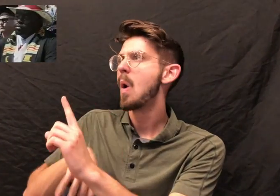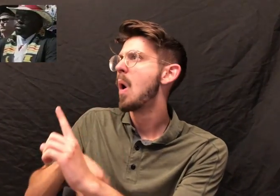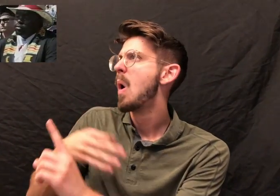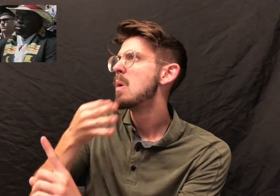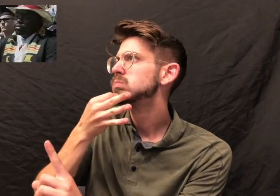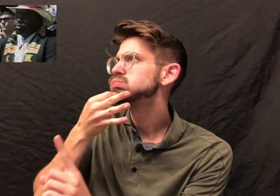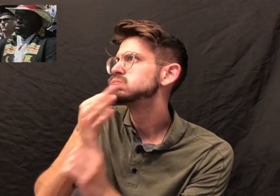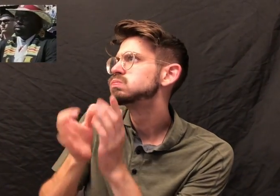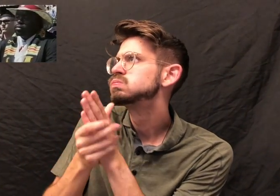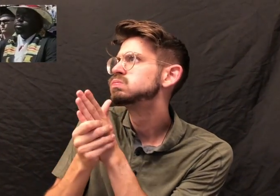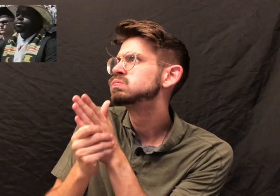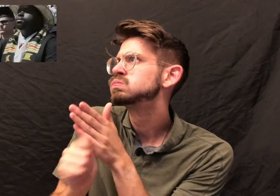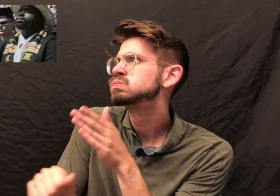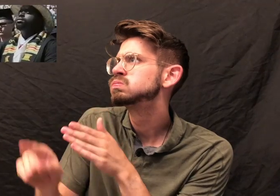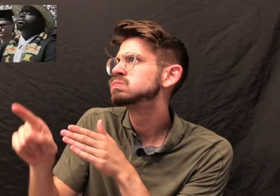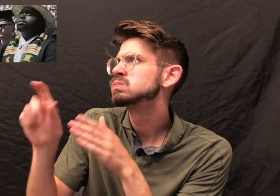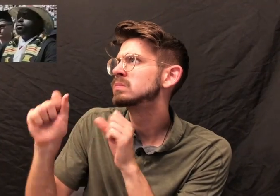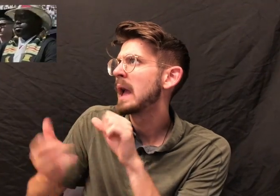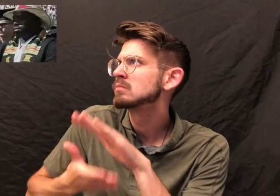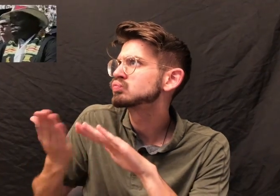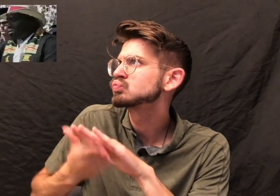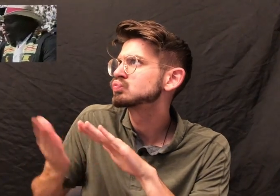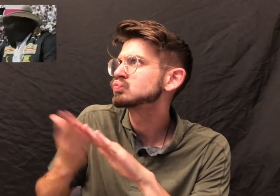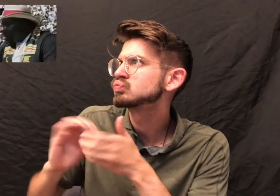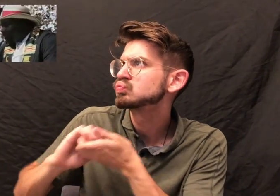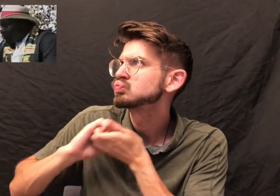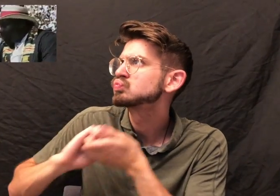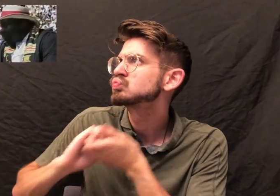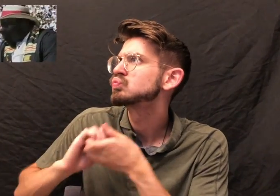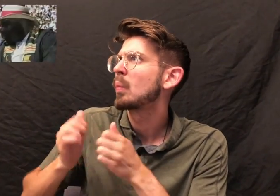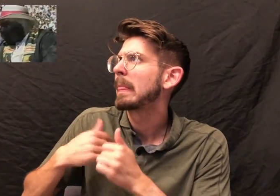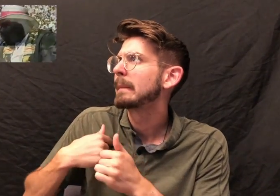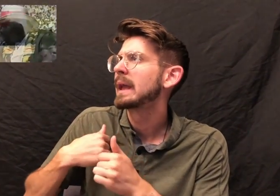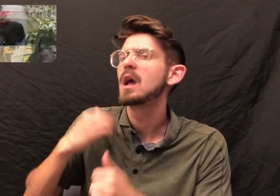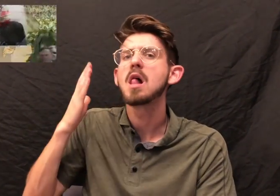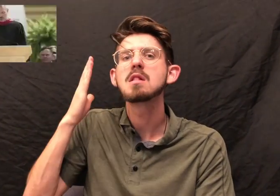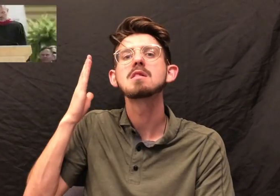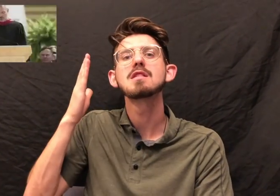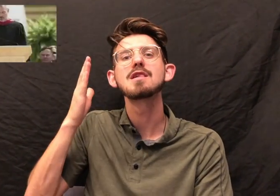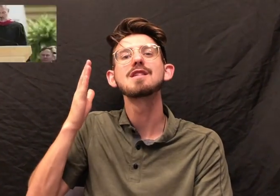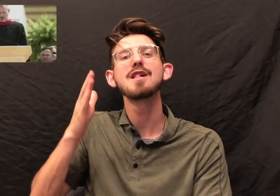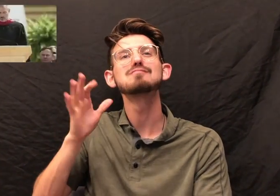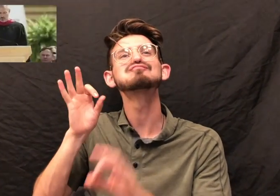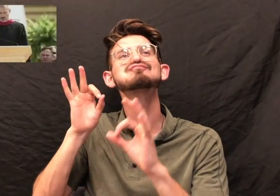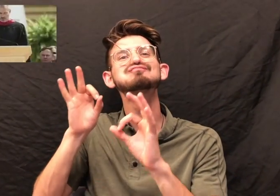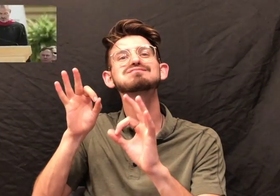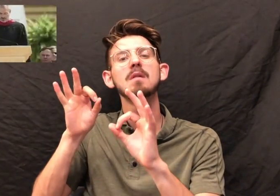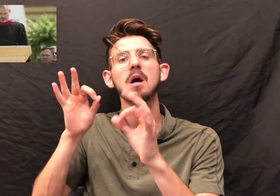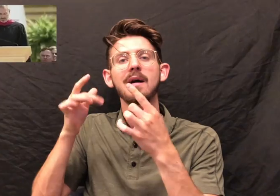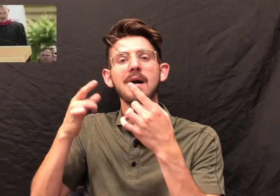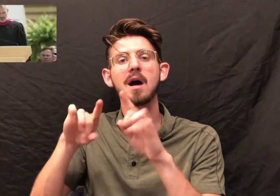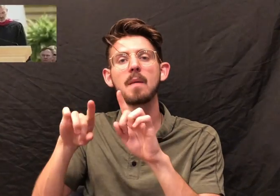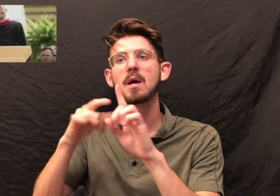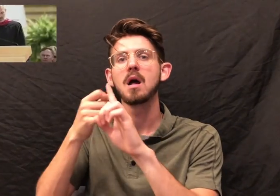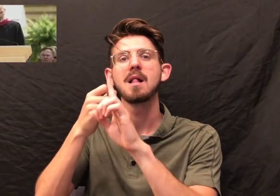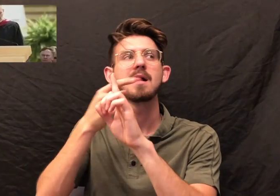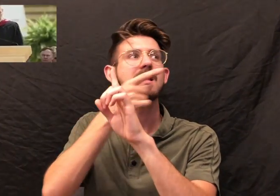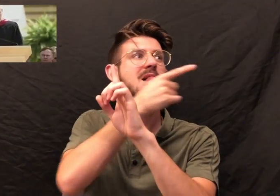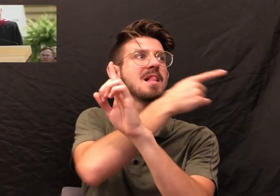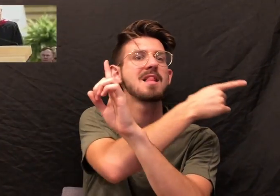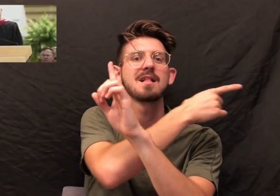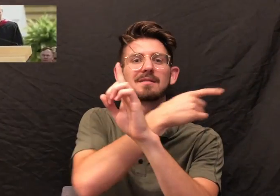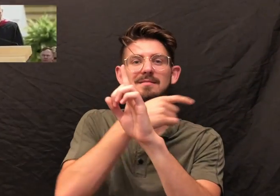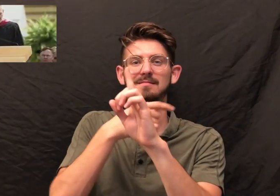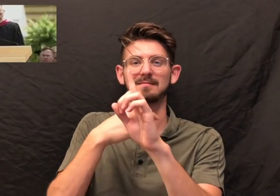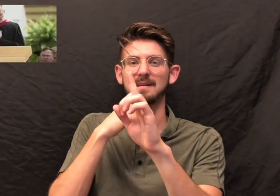with me. And for the first year or so, things went well. But then our visions of the future began to diverge, and eventually we had a falling out.